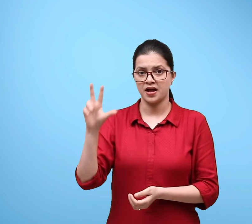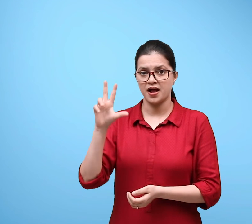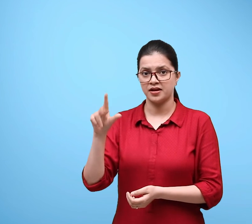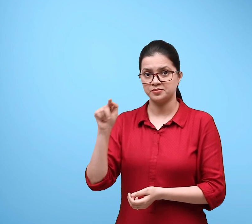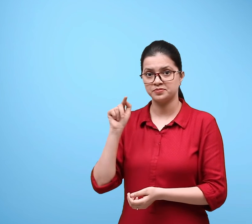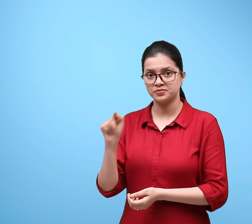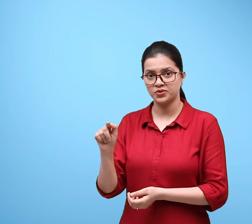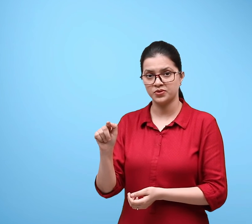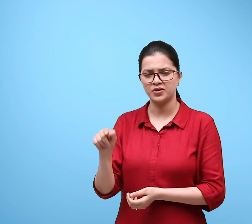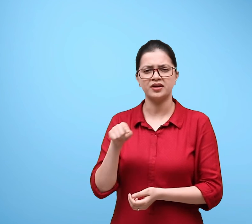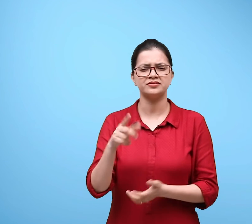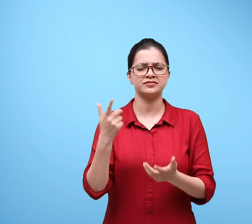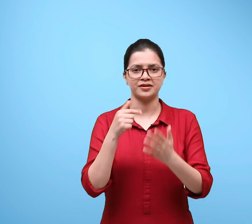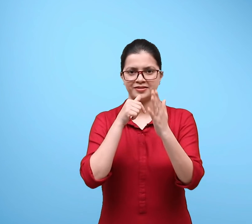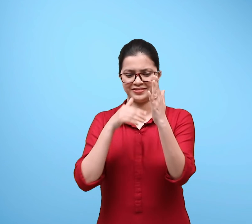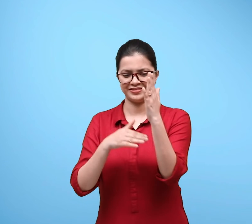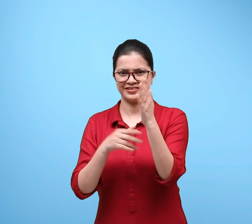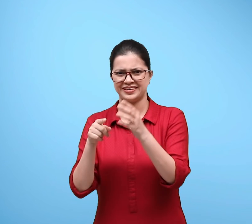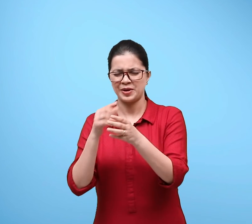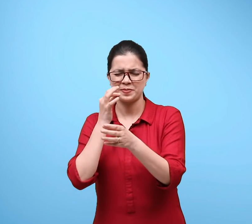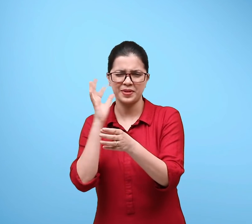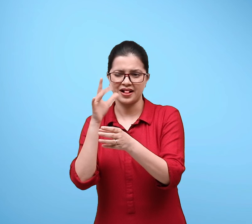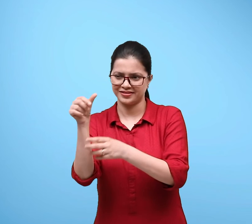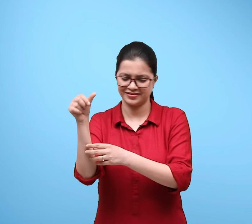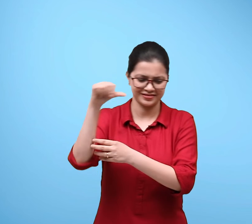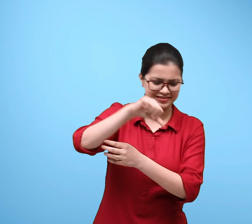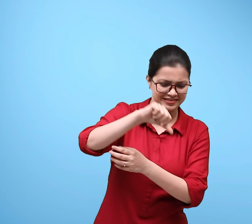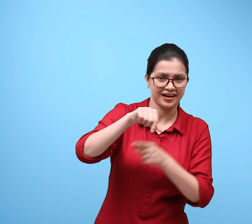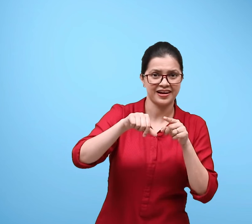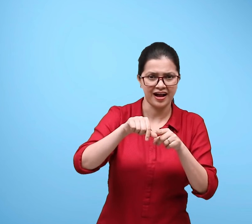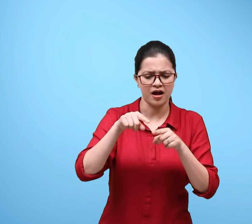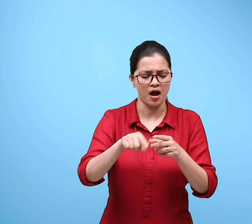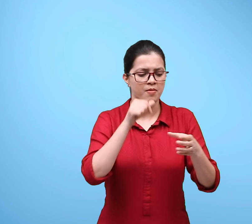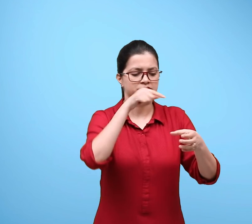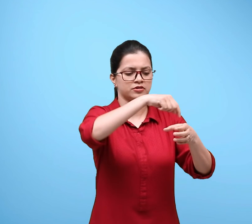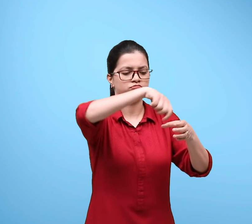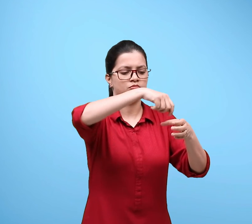8. Vinegar dissolves in water.